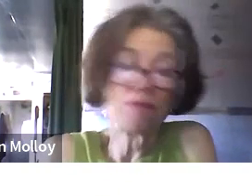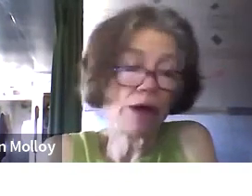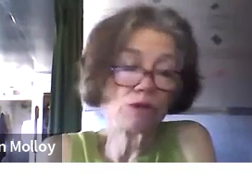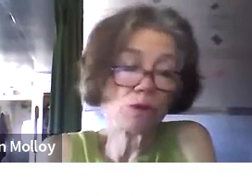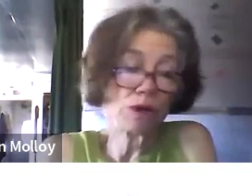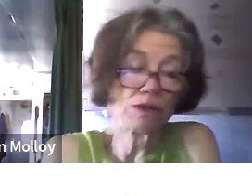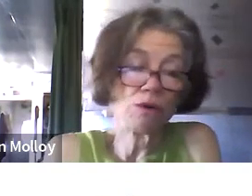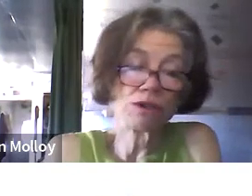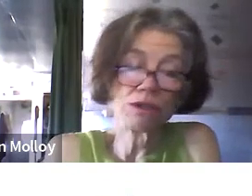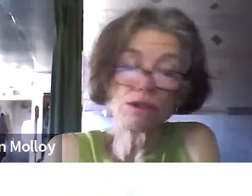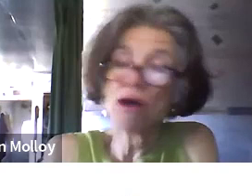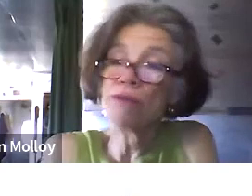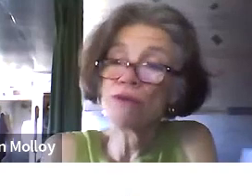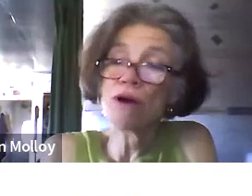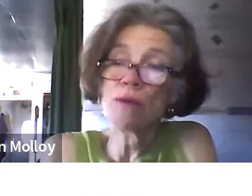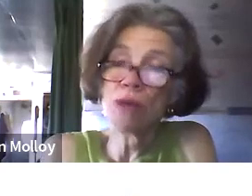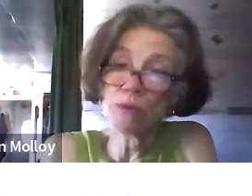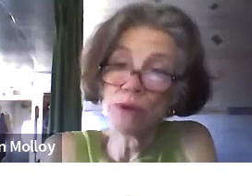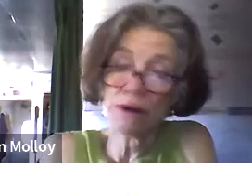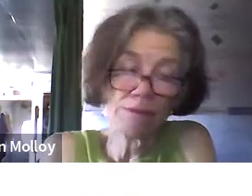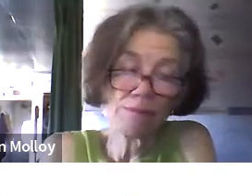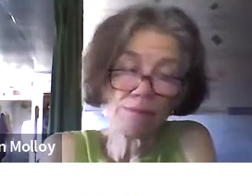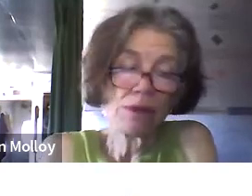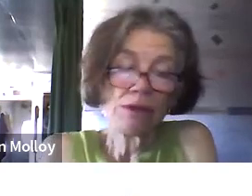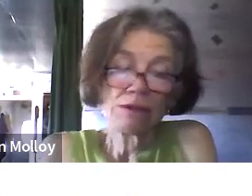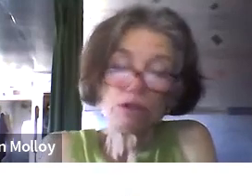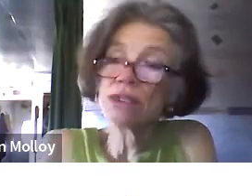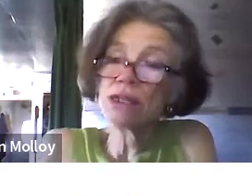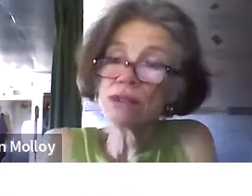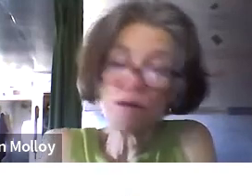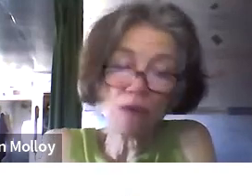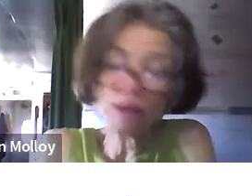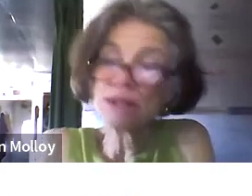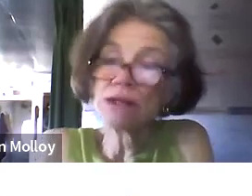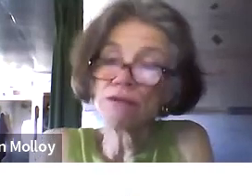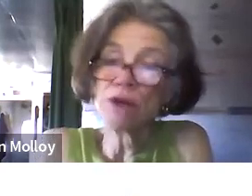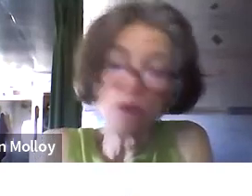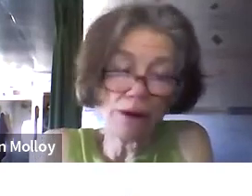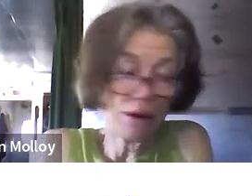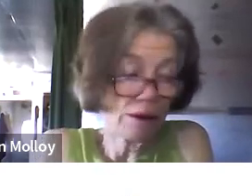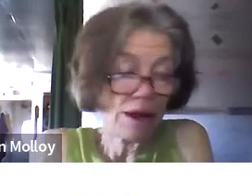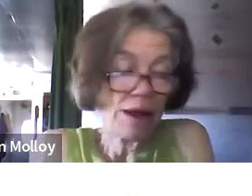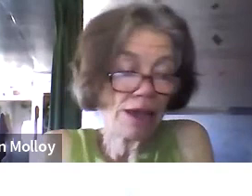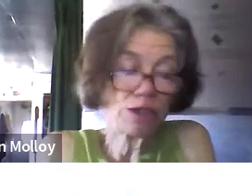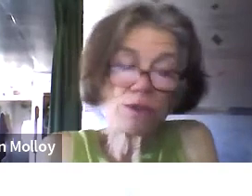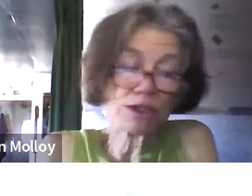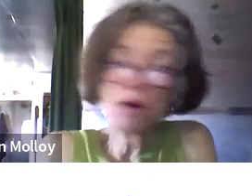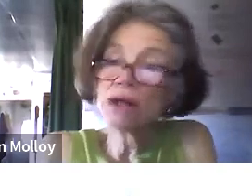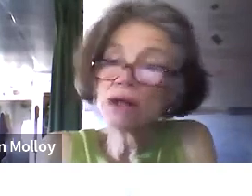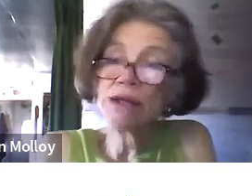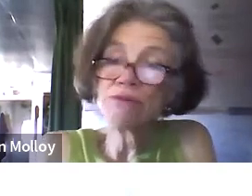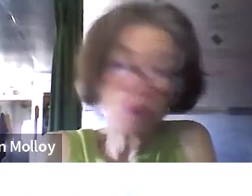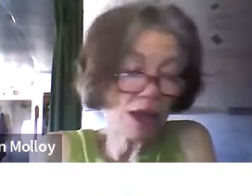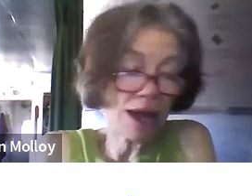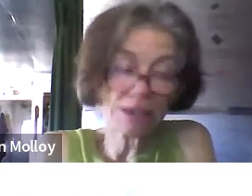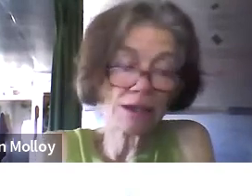staff outdoors or to the lobby for our paperwork, to assess our vitals if required, and to escort us